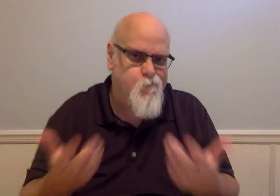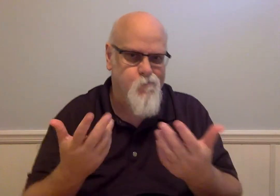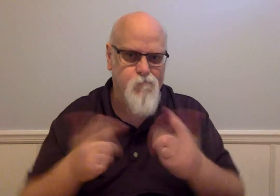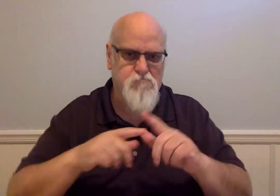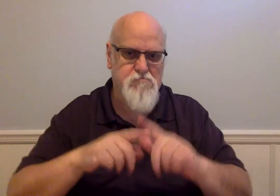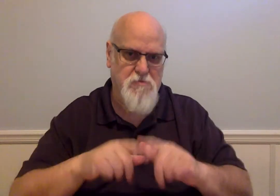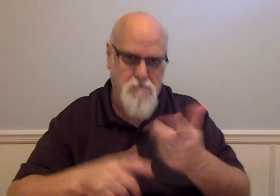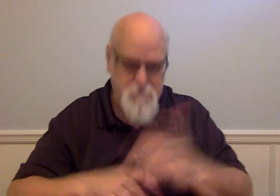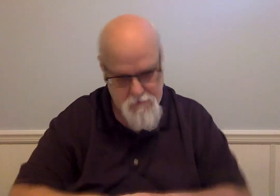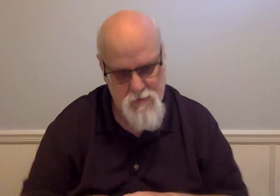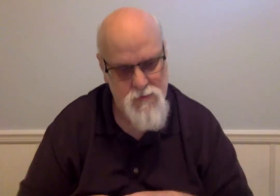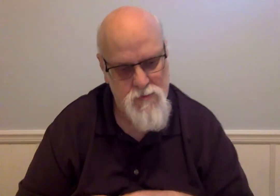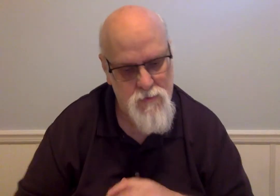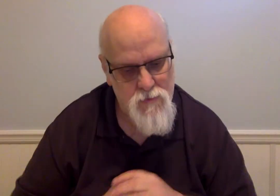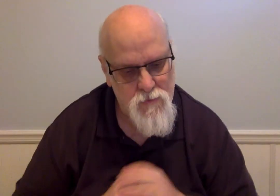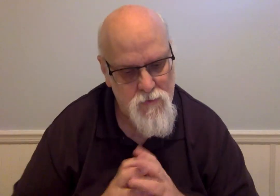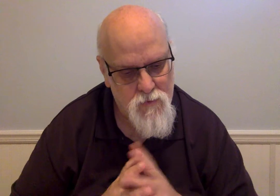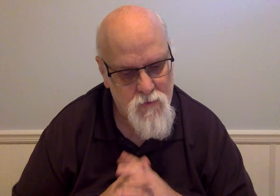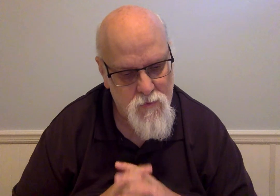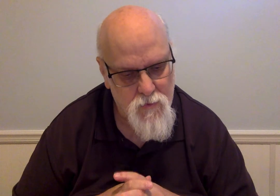You can use both hands to show that.